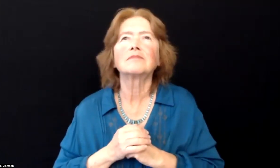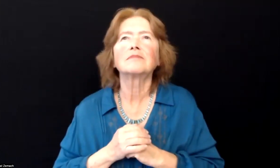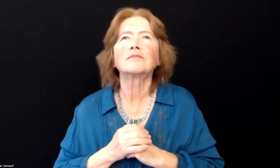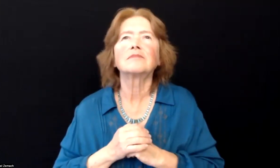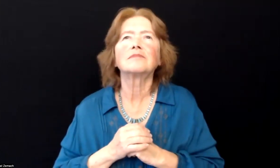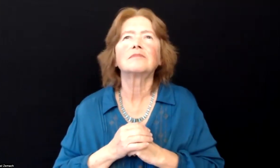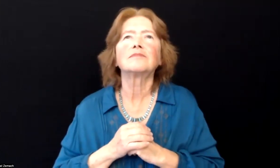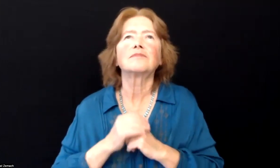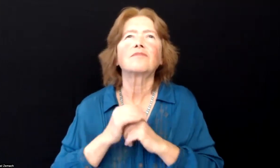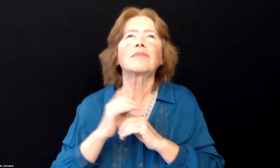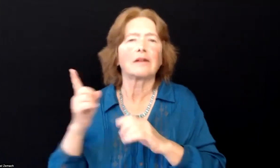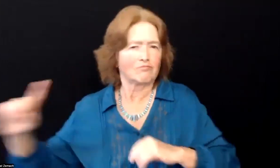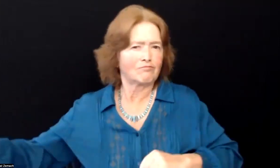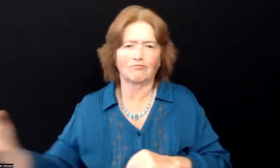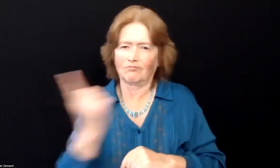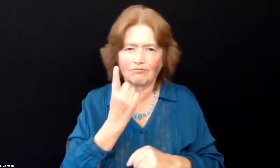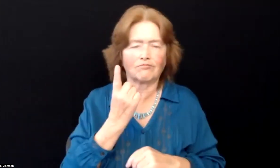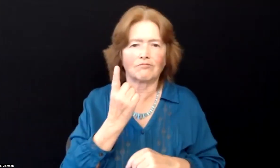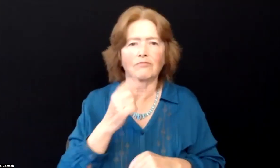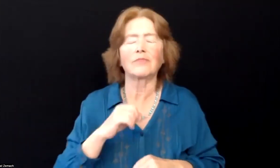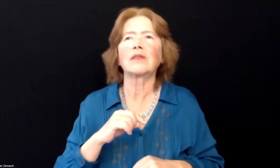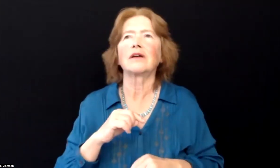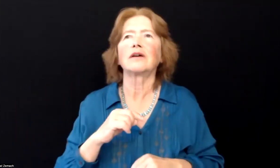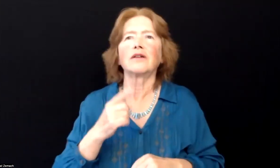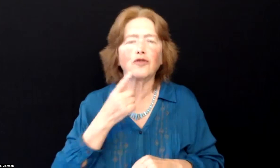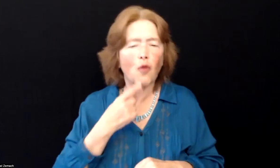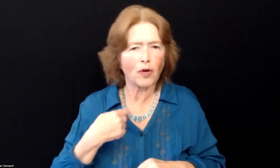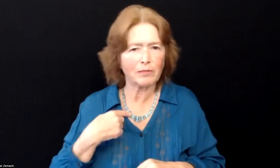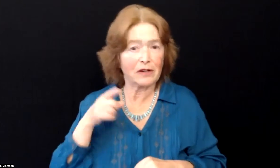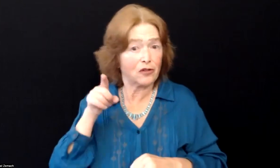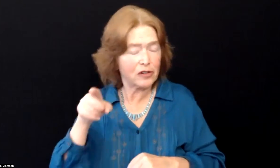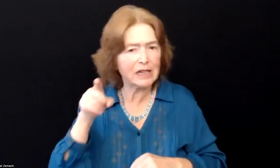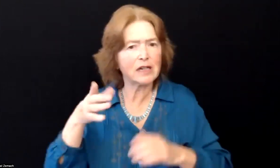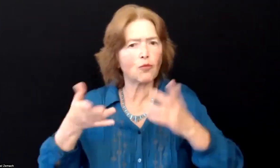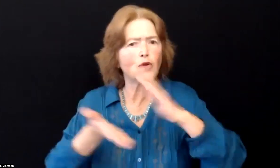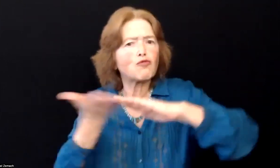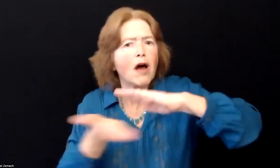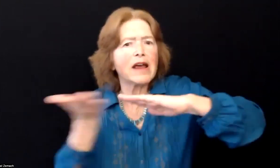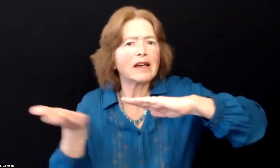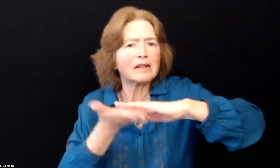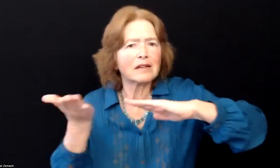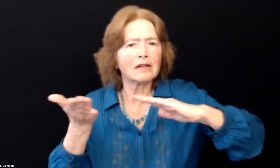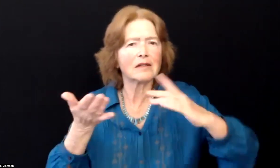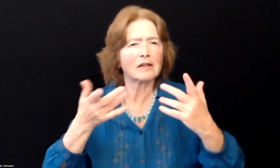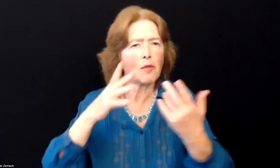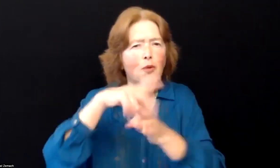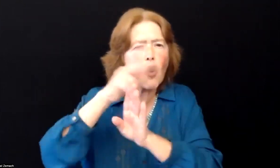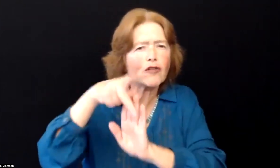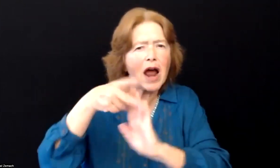Deaf Educators Conference. An administrator that I didn't know just came up to me and said, "Oh, I'm running a